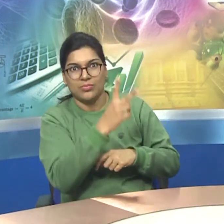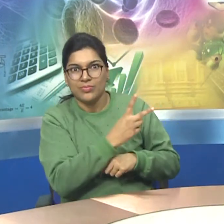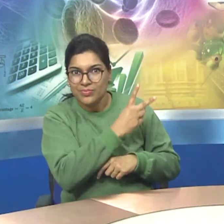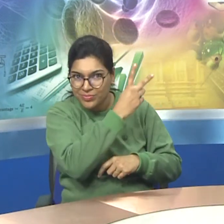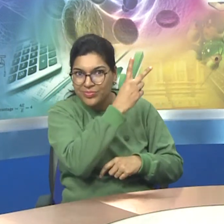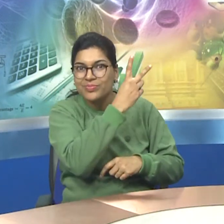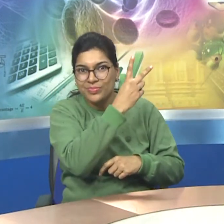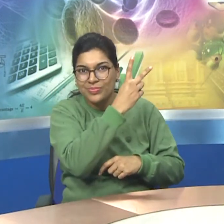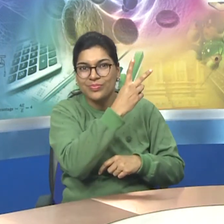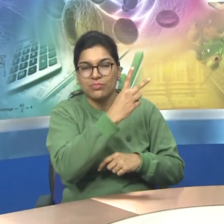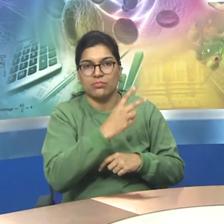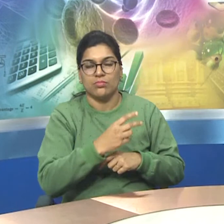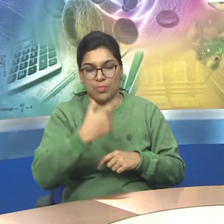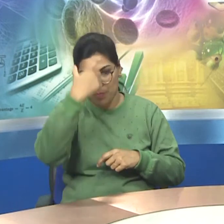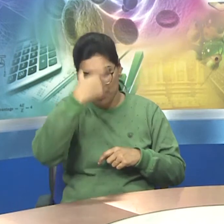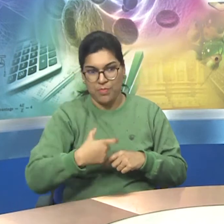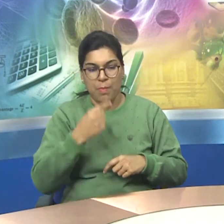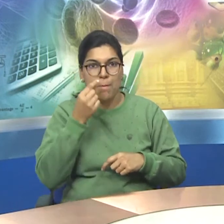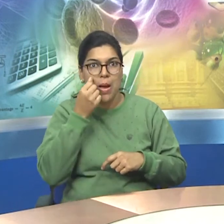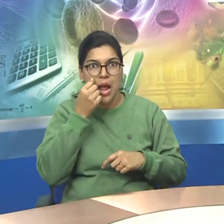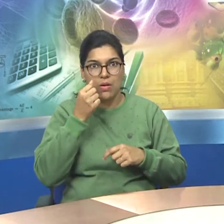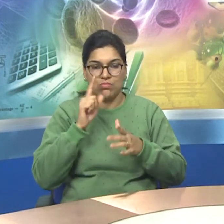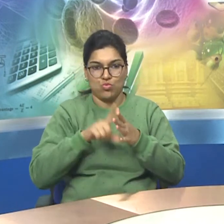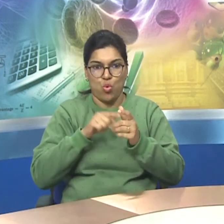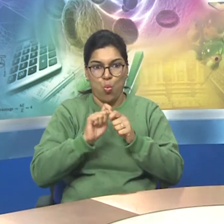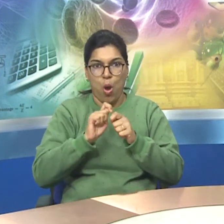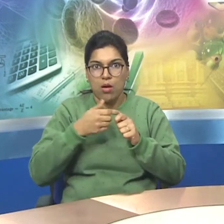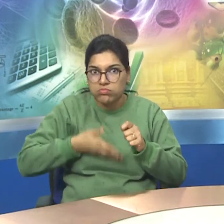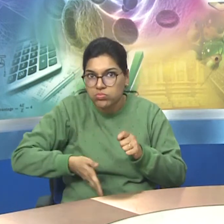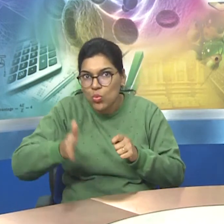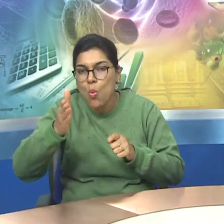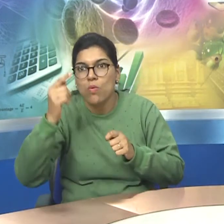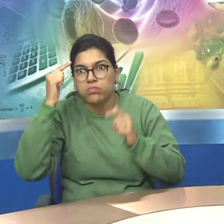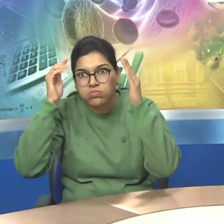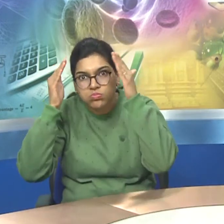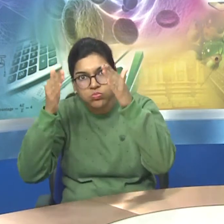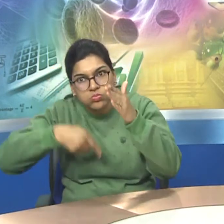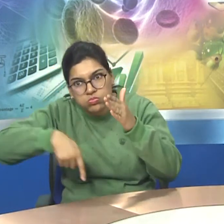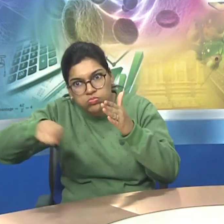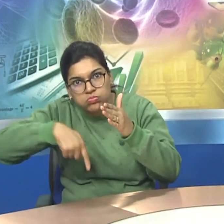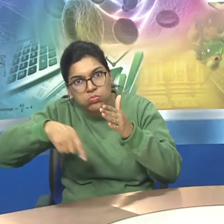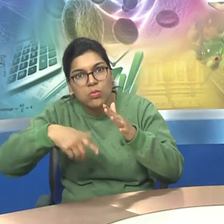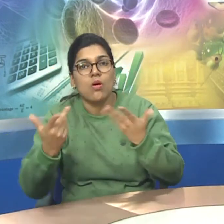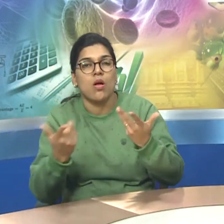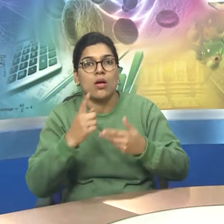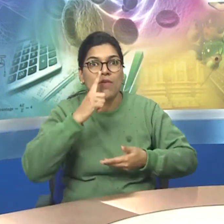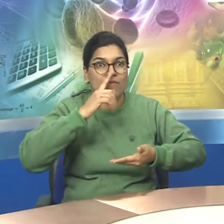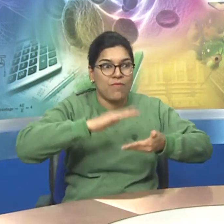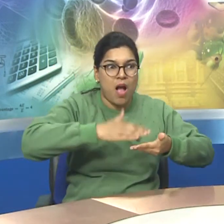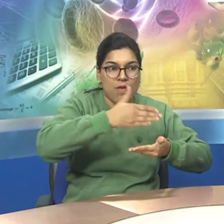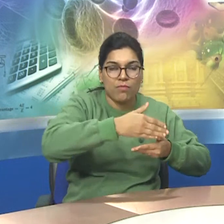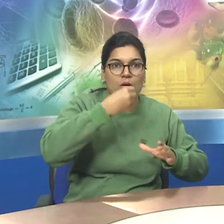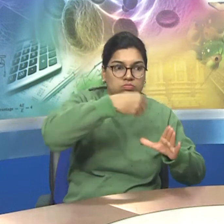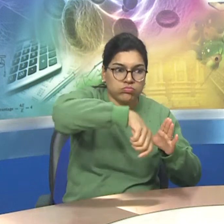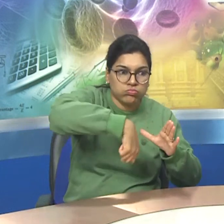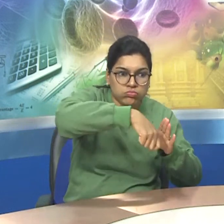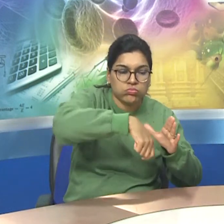You can see the image and understand that a man is busy in the job